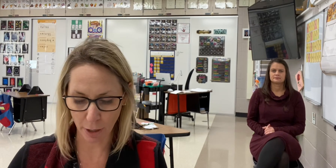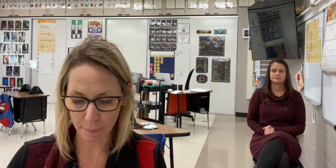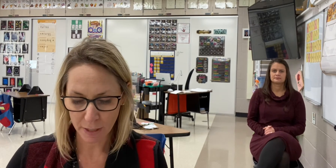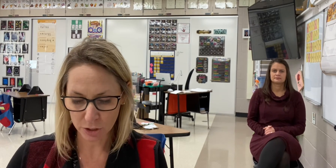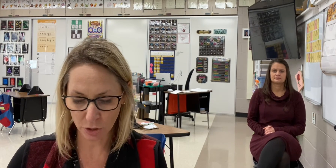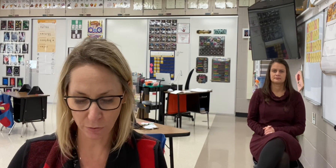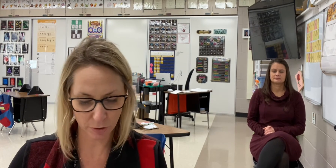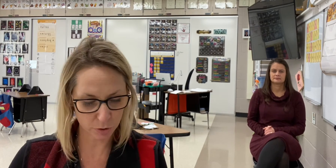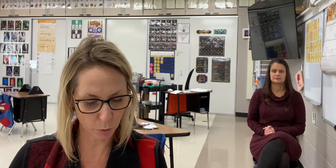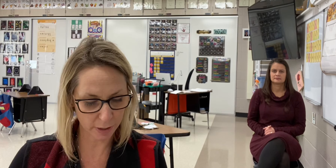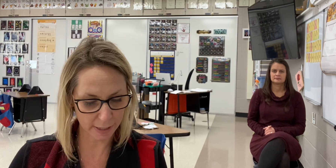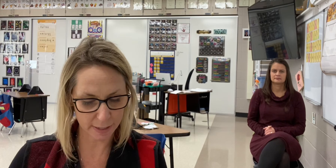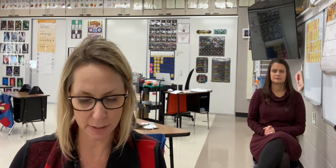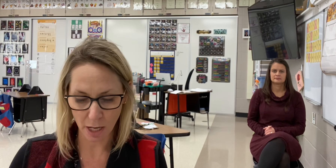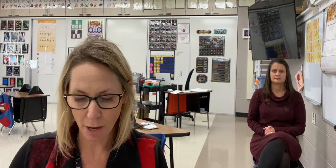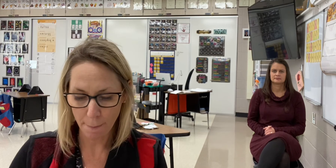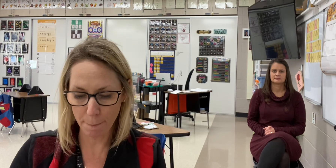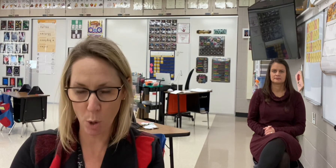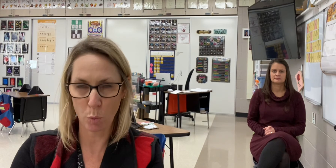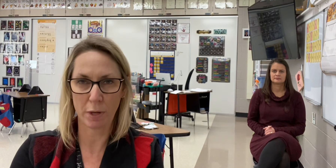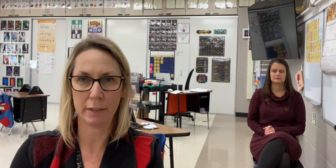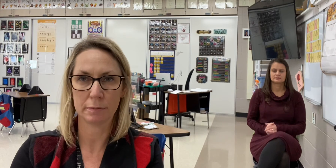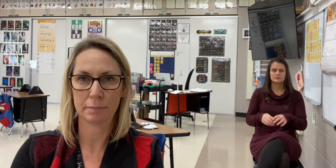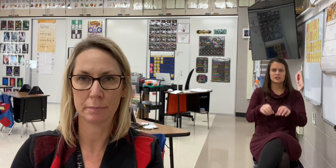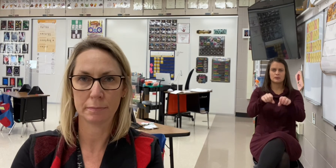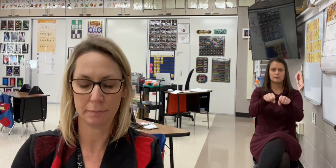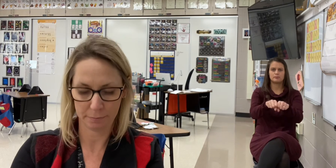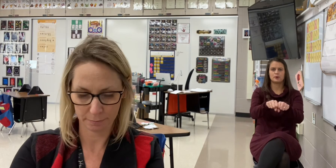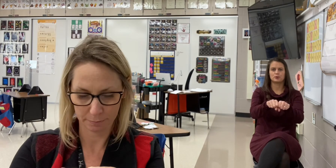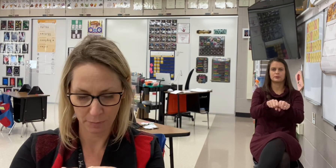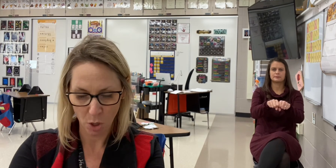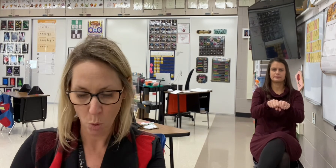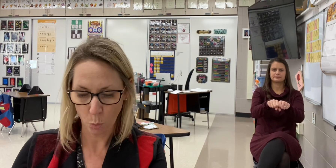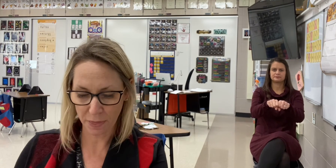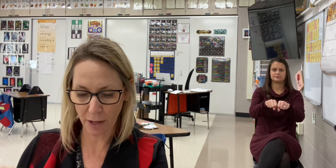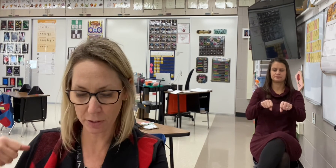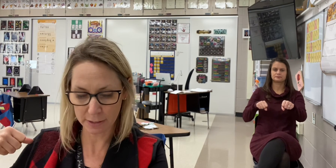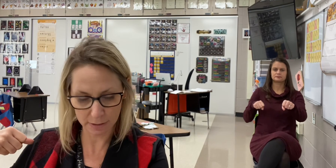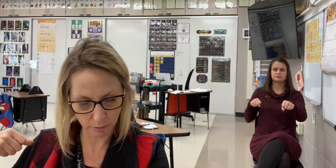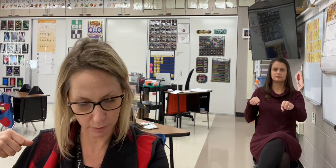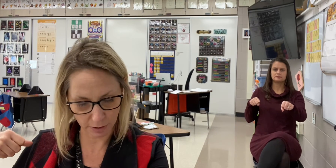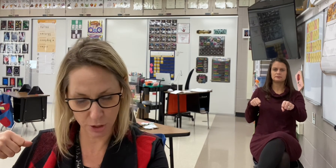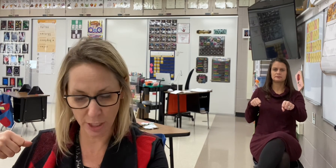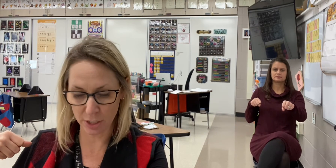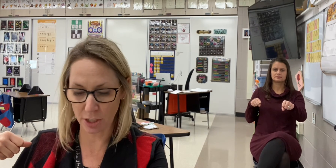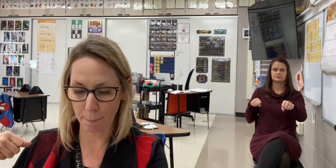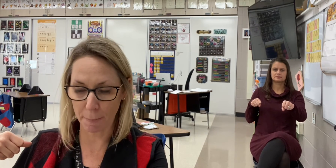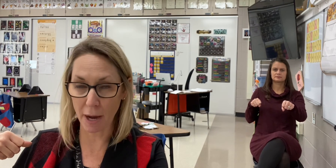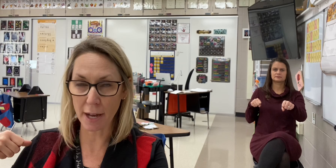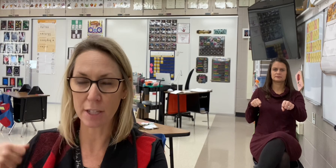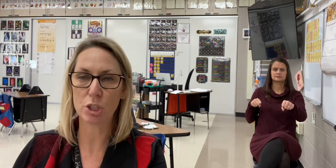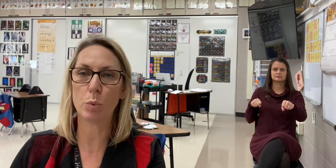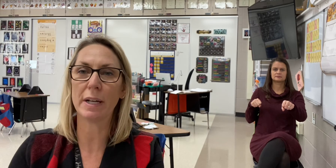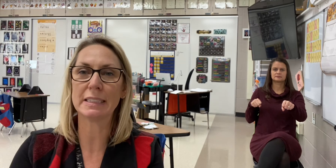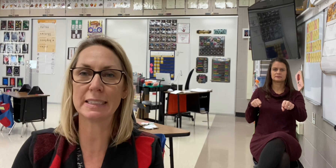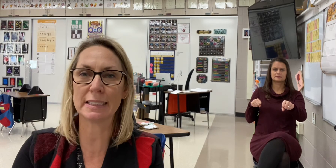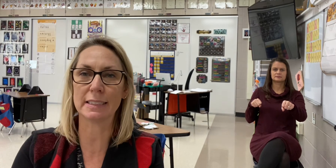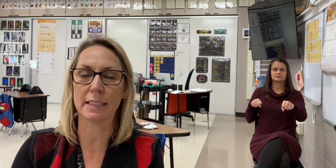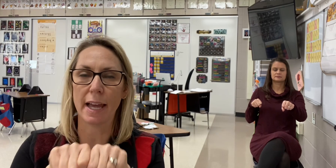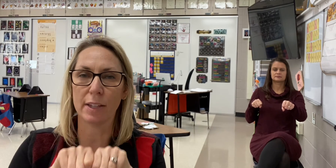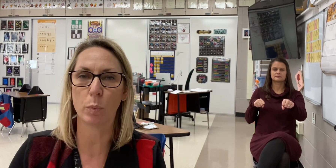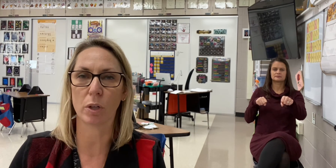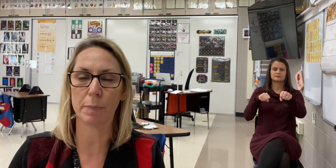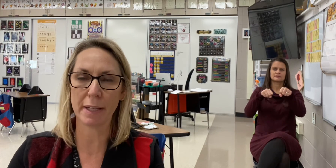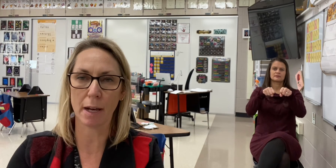Here we go. So the first word is bone. Bone. Change the b to a